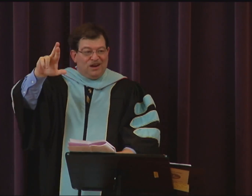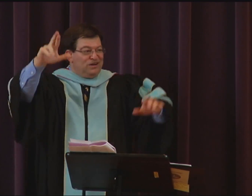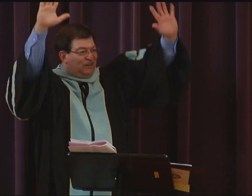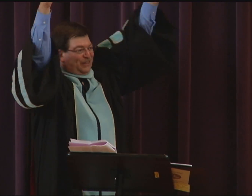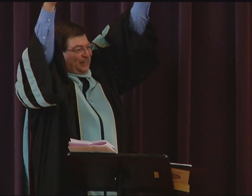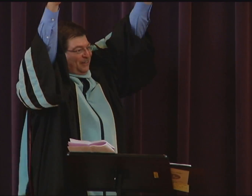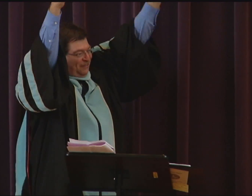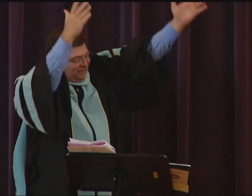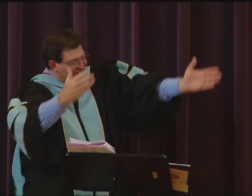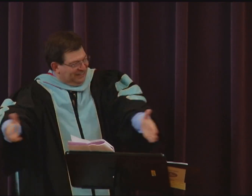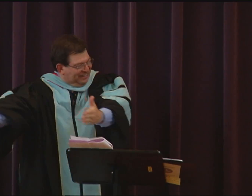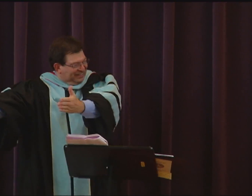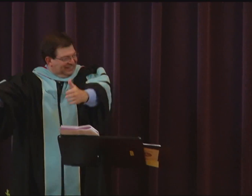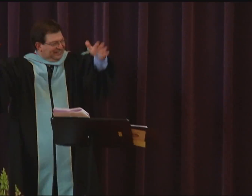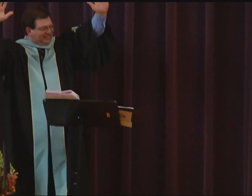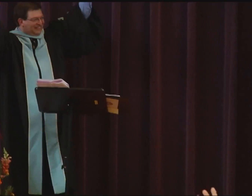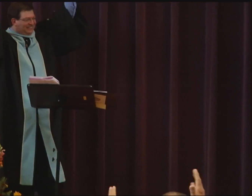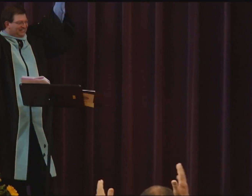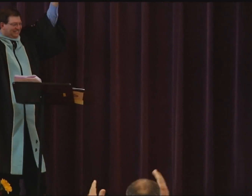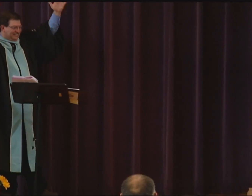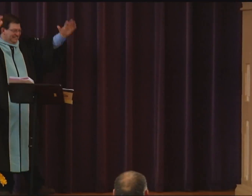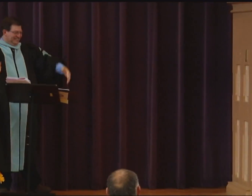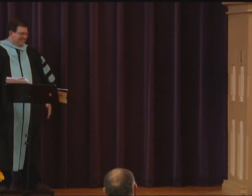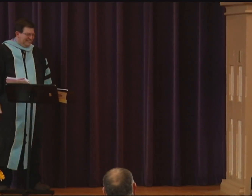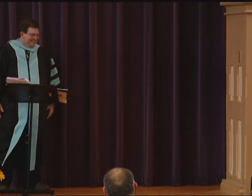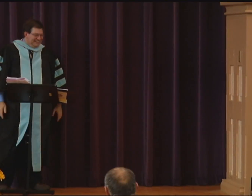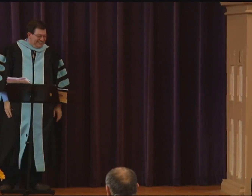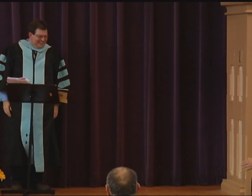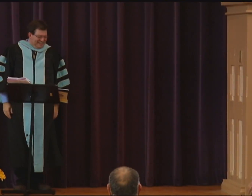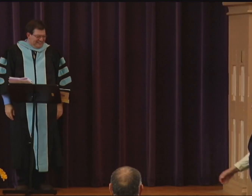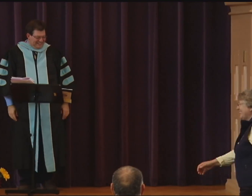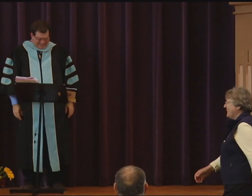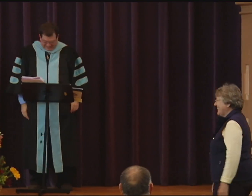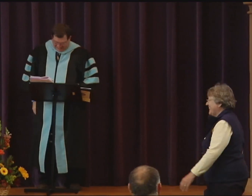Janet Grossbauer Deschler, 1962.